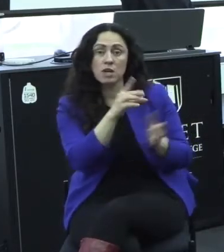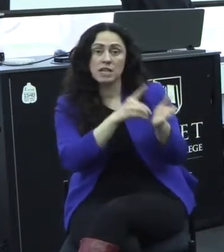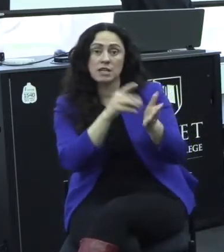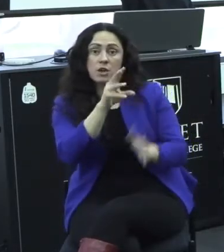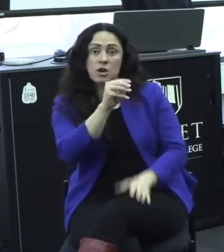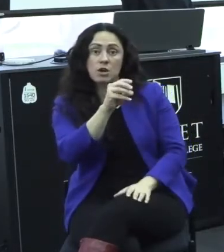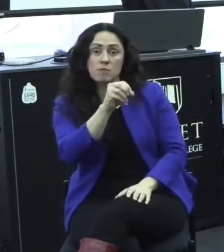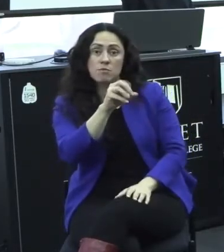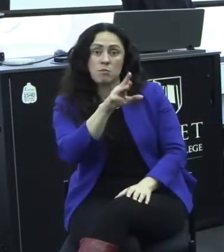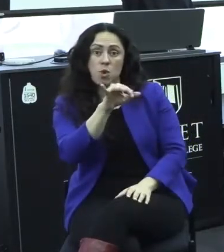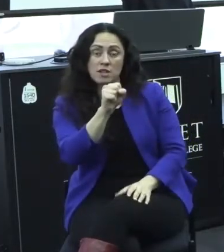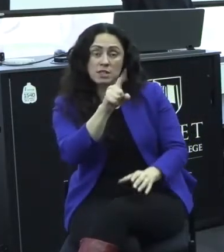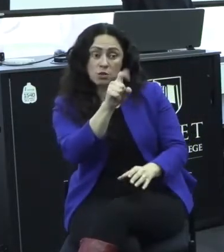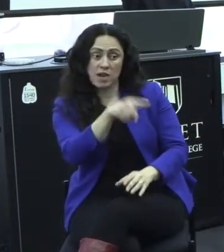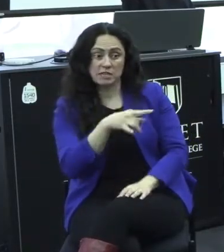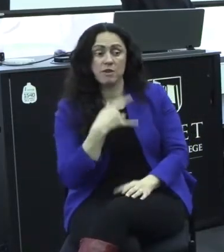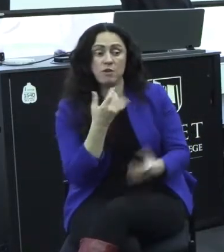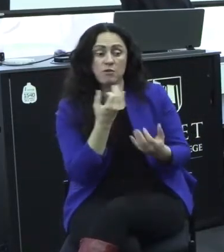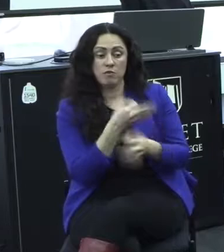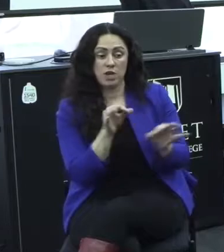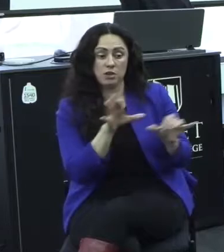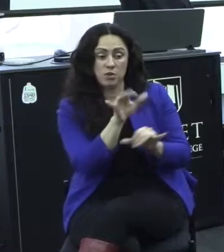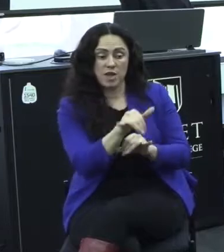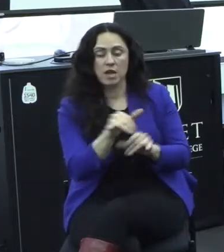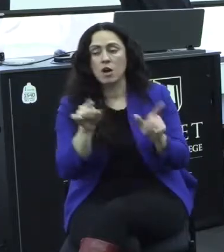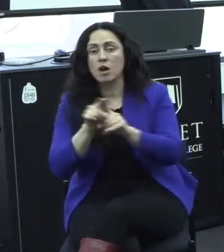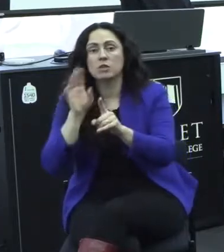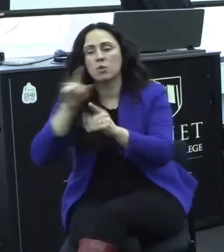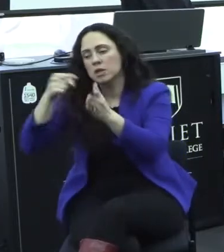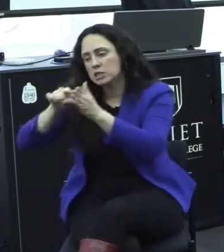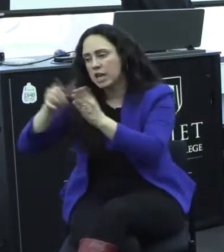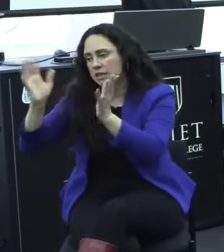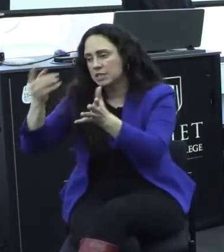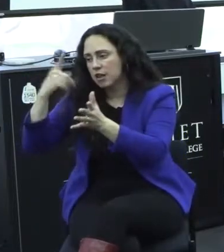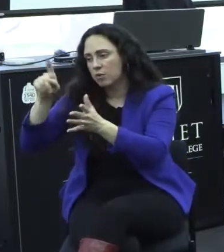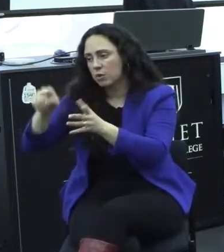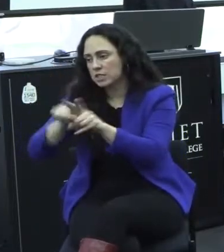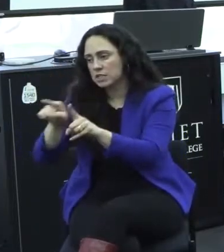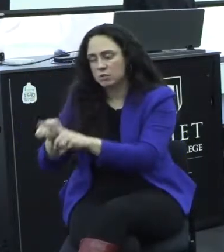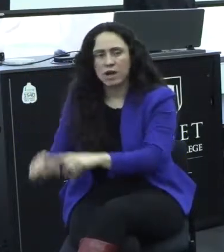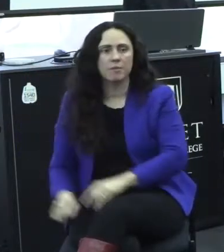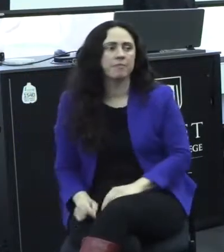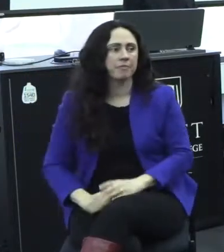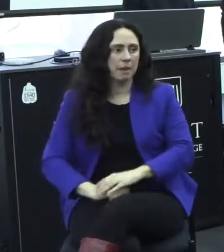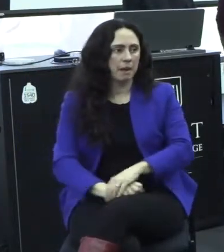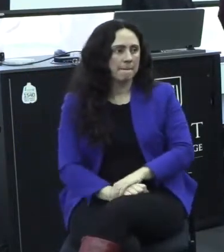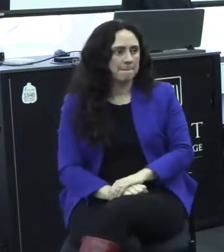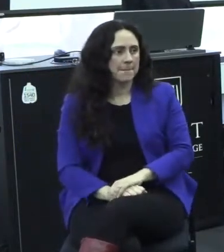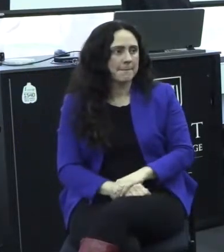question, feel free. We will also check the chat for questions as well. Thank you.